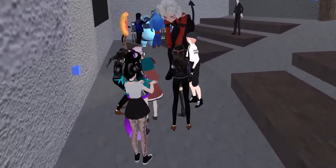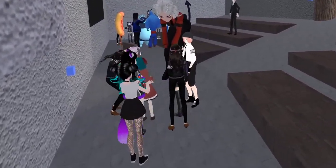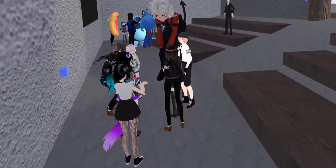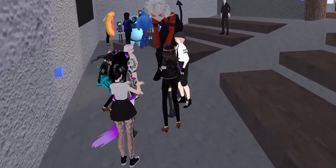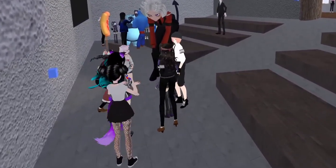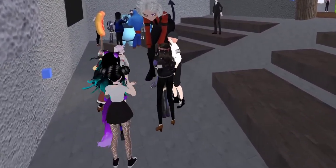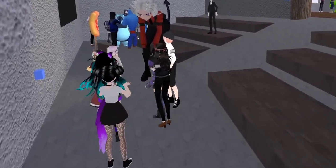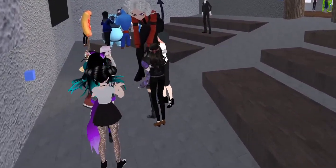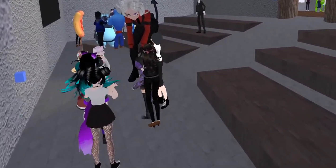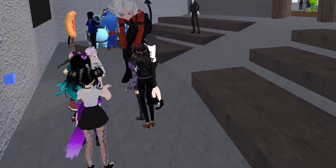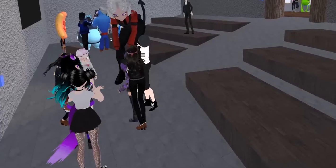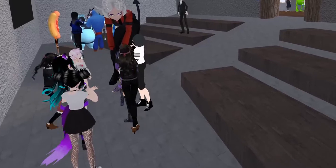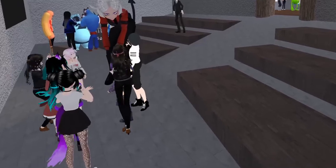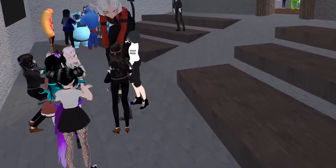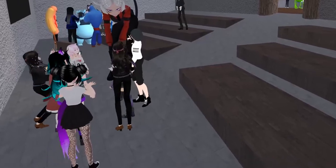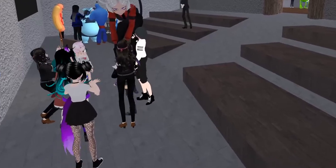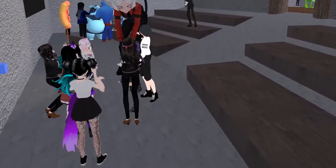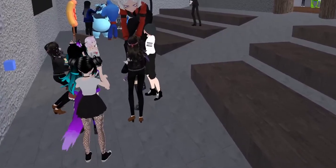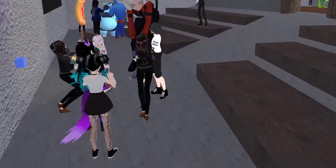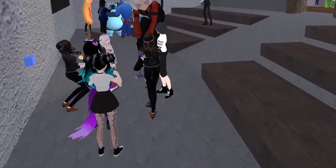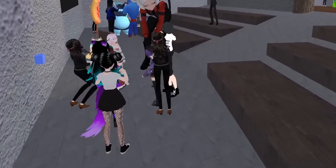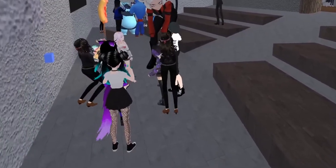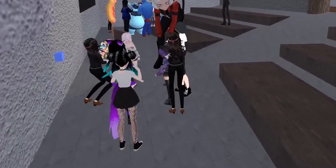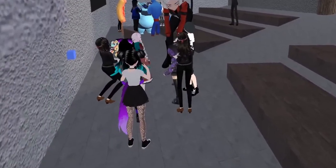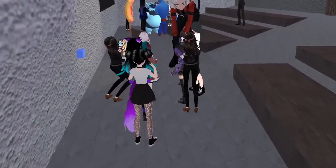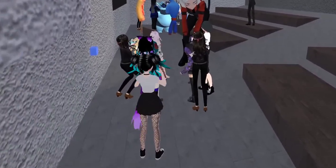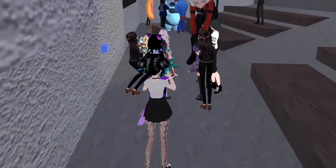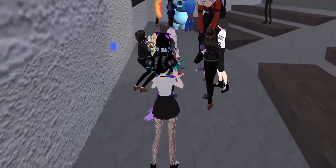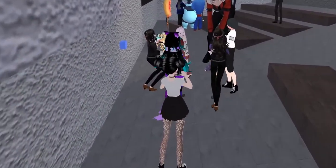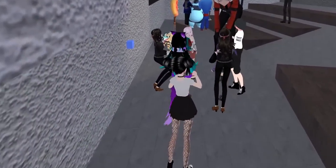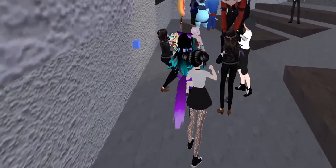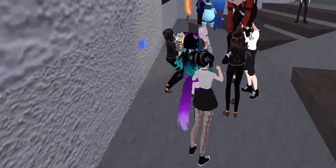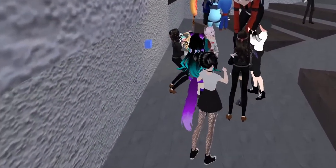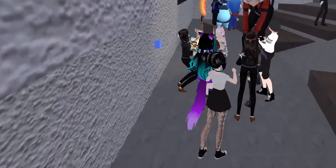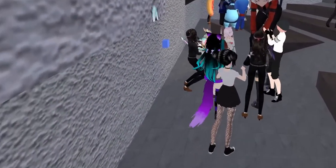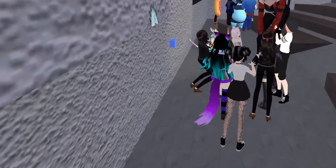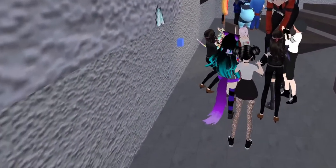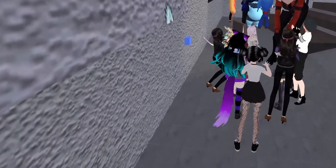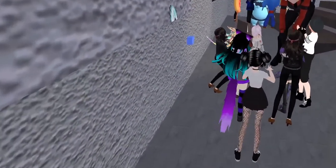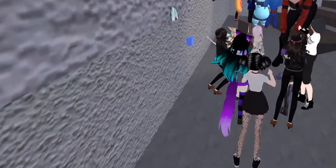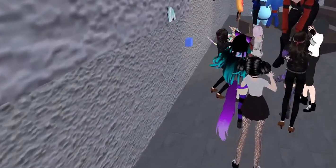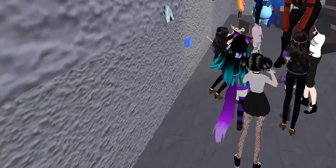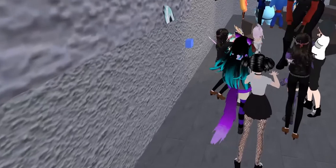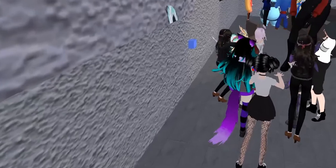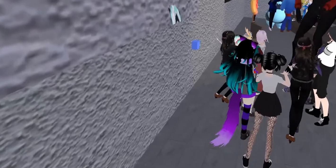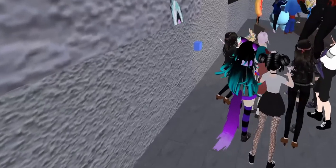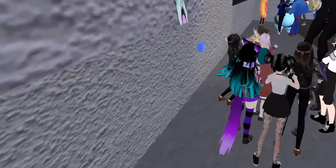Or maybe since we're going to be looking at Kemi anyway, we can have you do something which will signal us to Sorry. push it. Yeah, like you come, almost